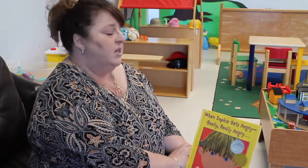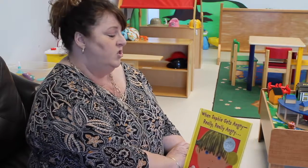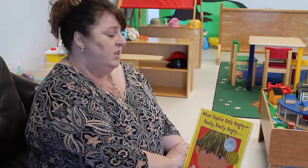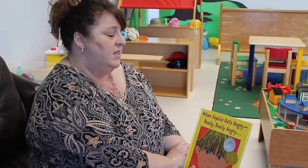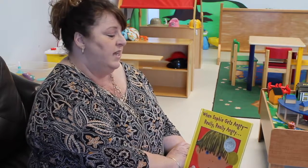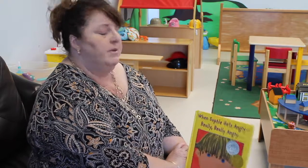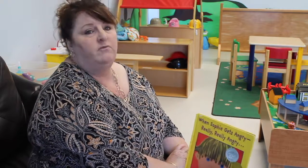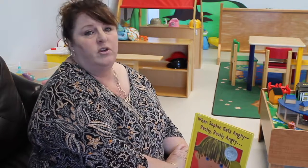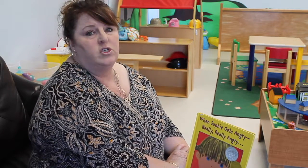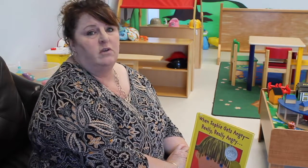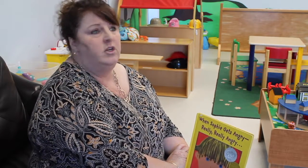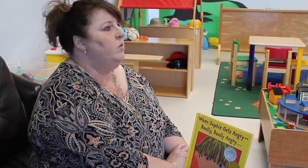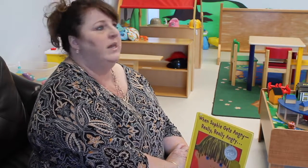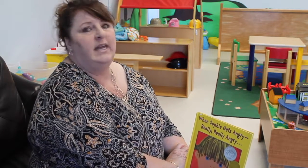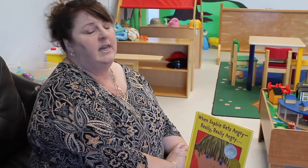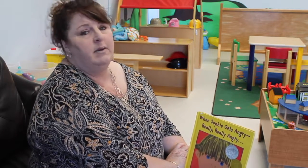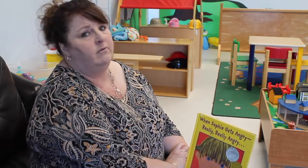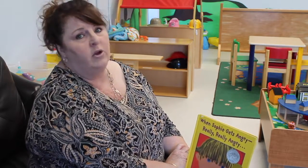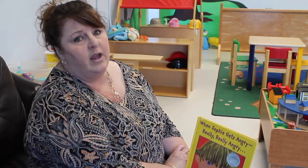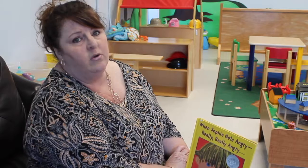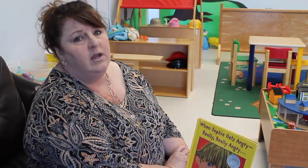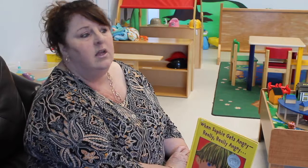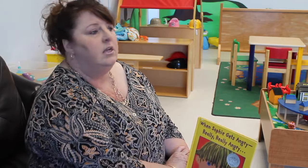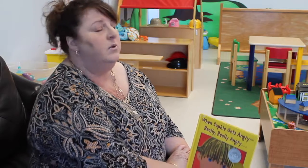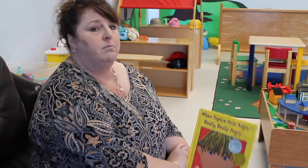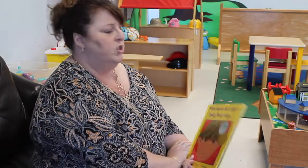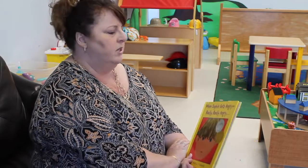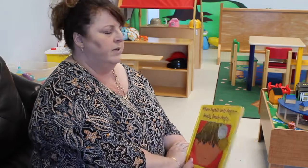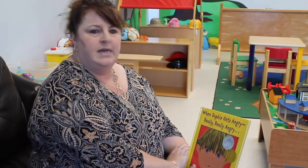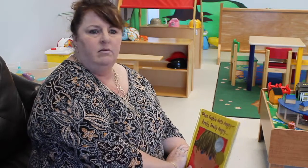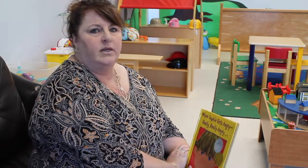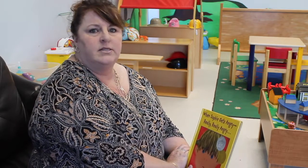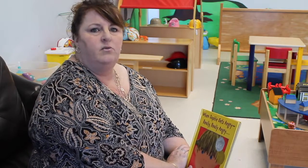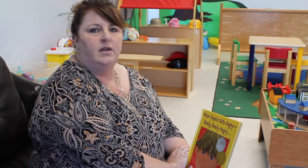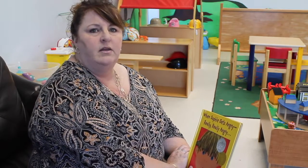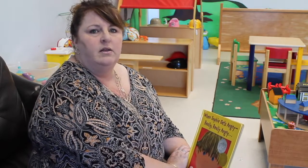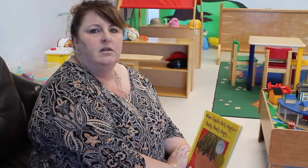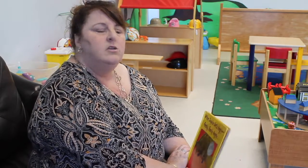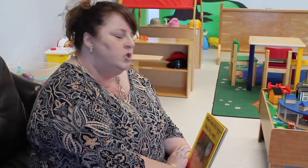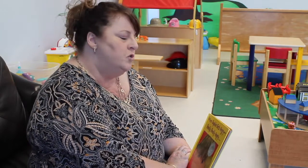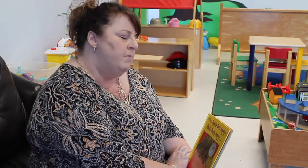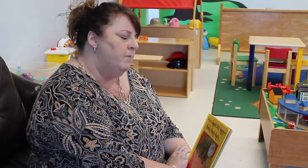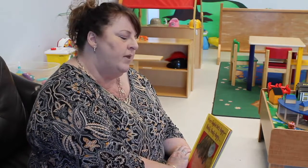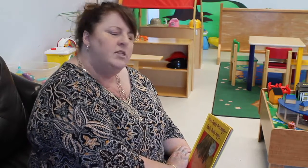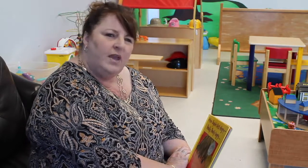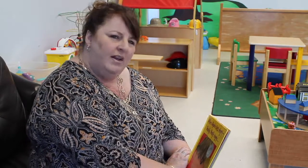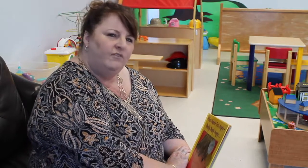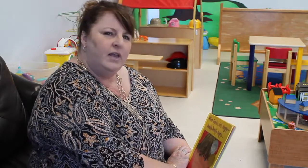you need to take a minute for yourself. You don't want to hit anybody if you're angry. You don't want to push anybody down like Sophie. So just remember that it's okay to feel